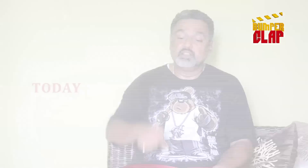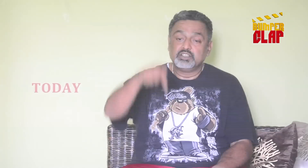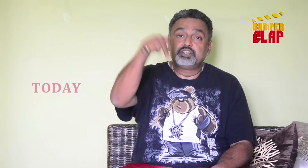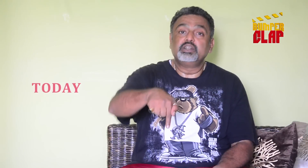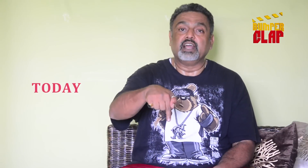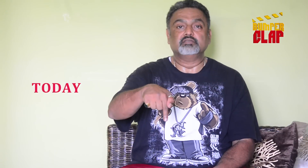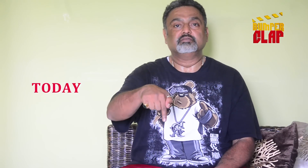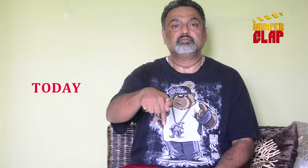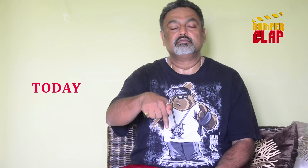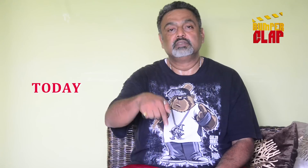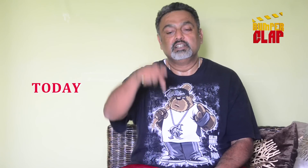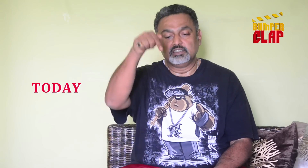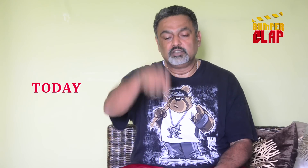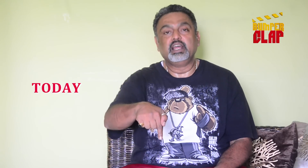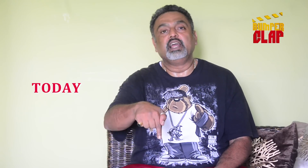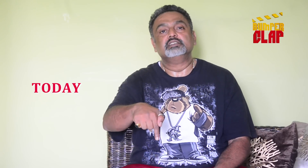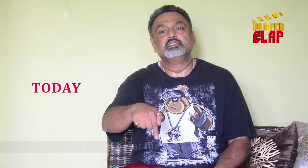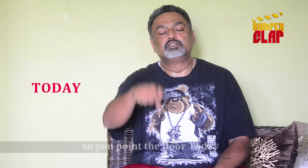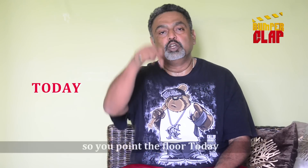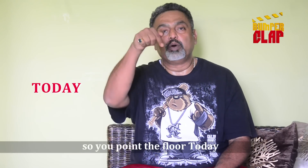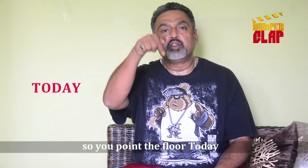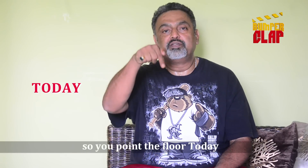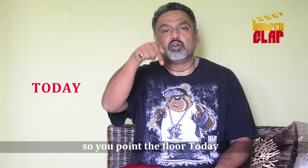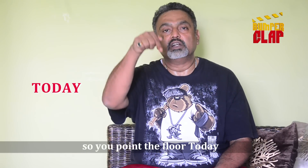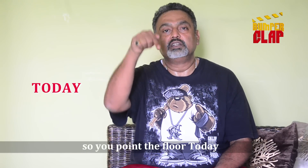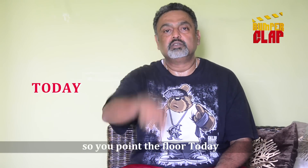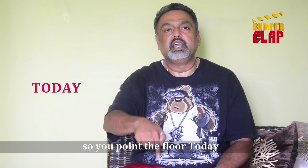today today today today so you want the floor today